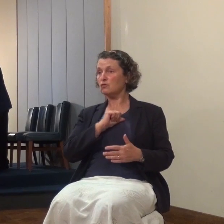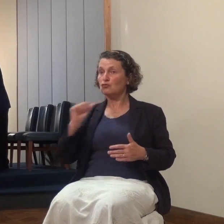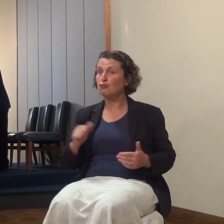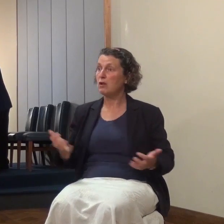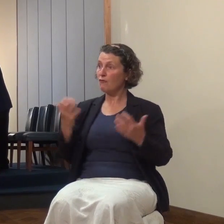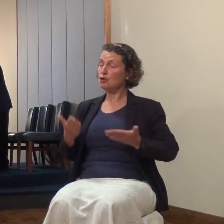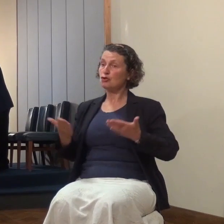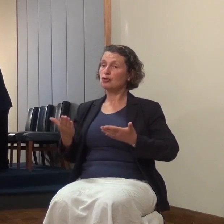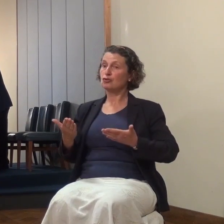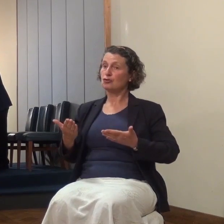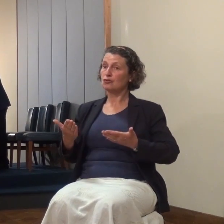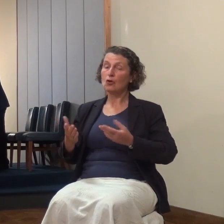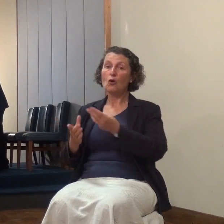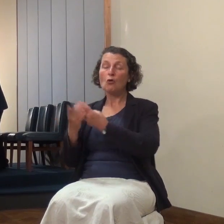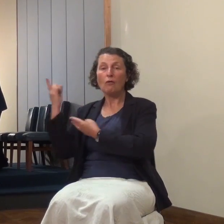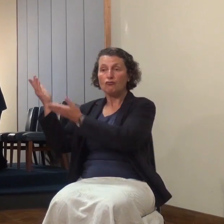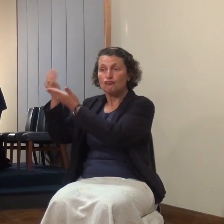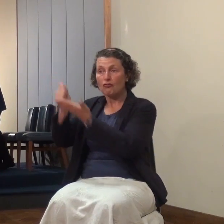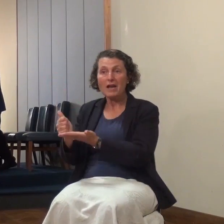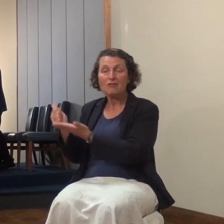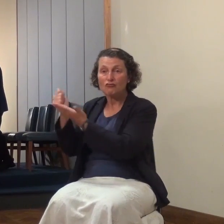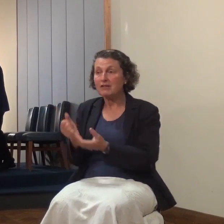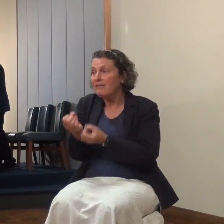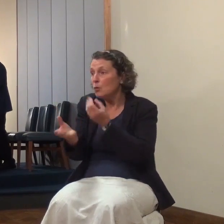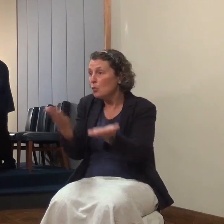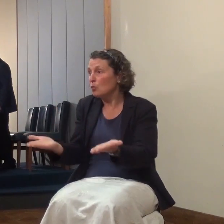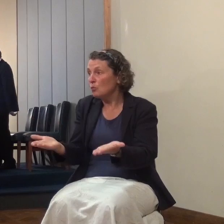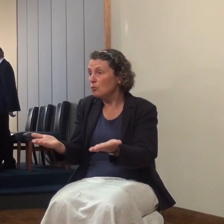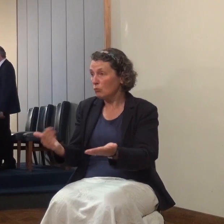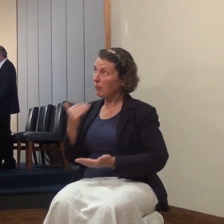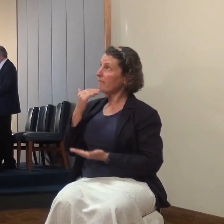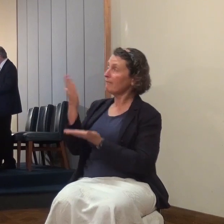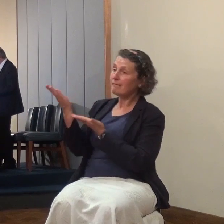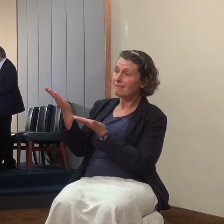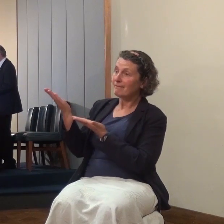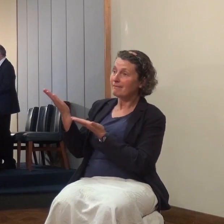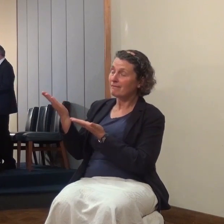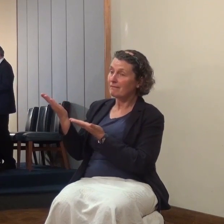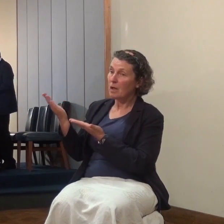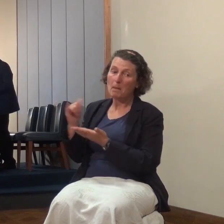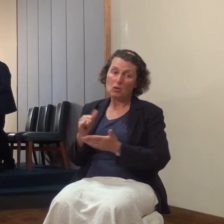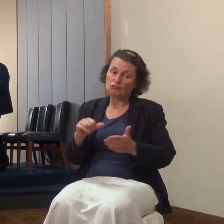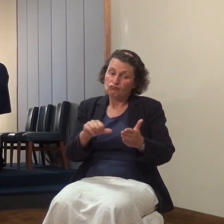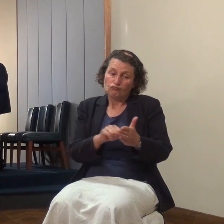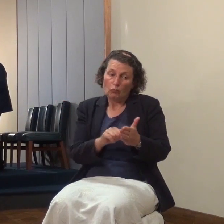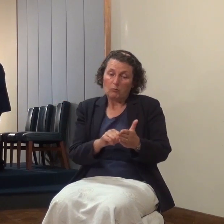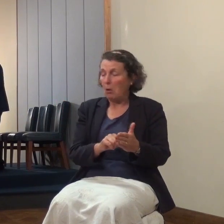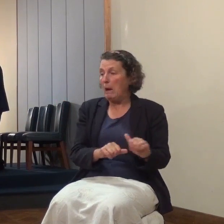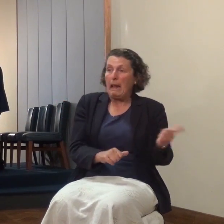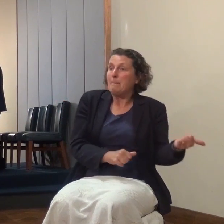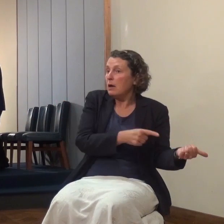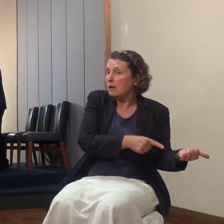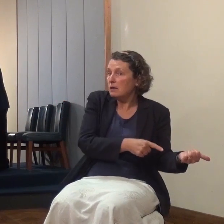is grace, sufficient grace for you. Be the source of trouble a family member, neighbour, a